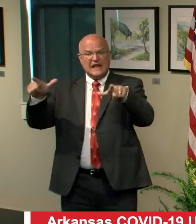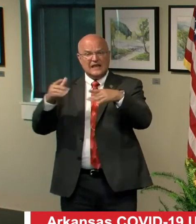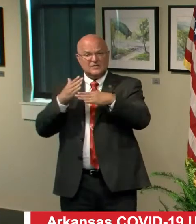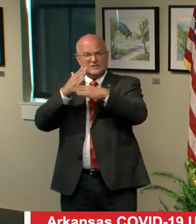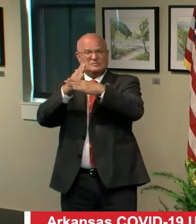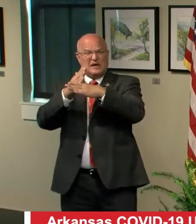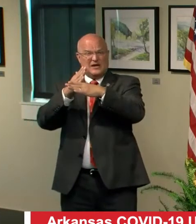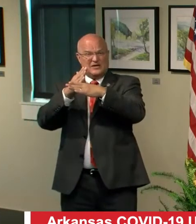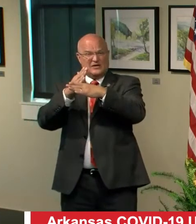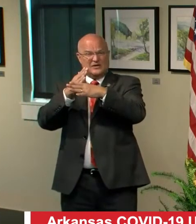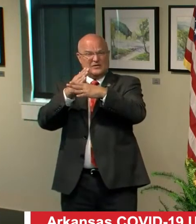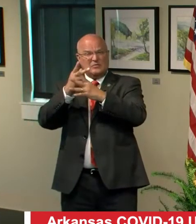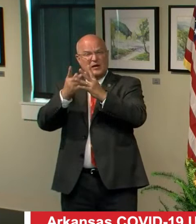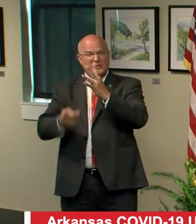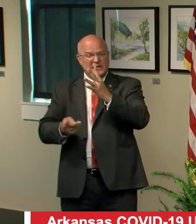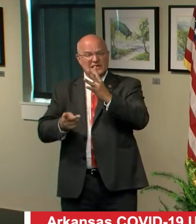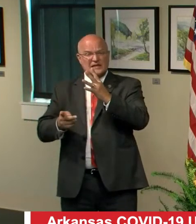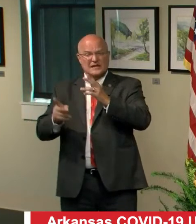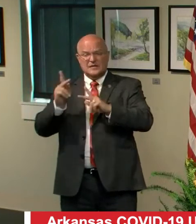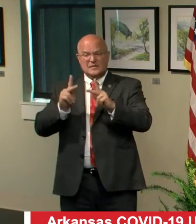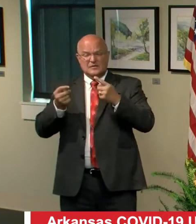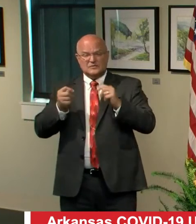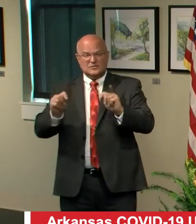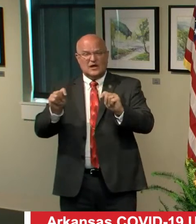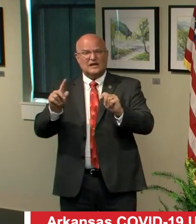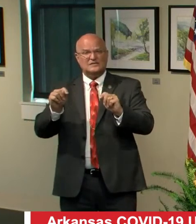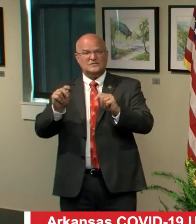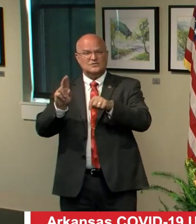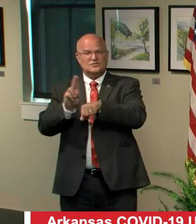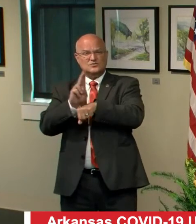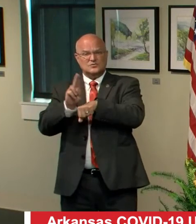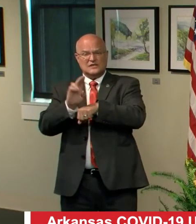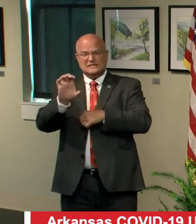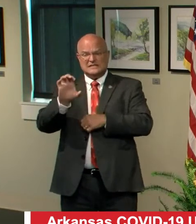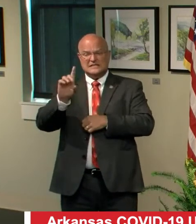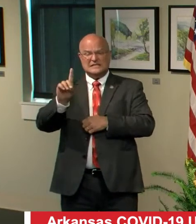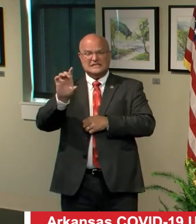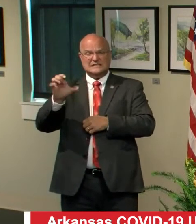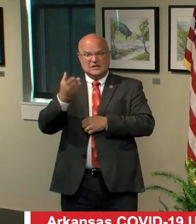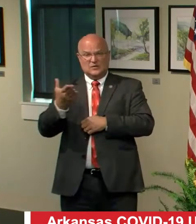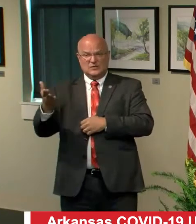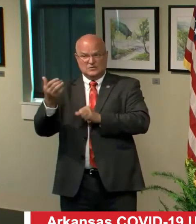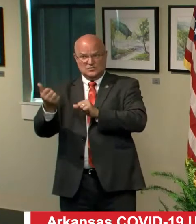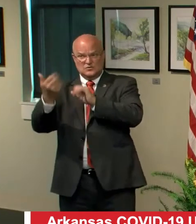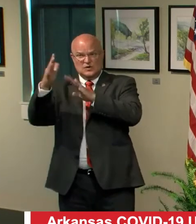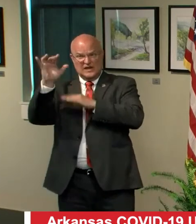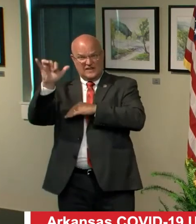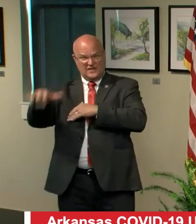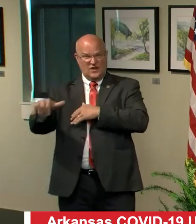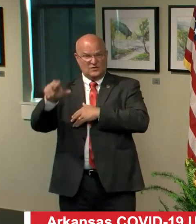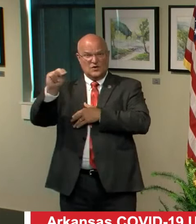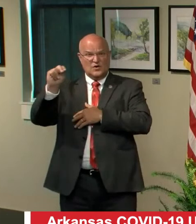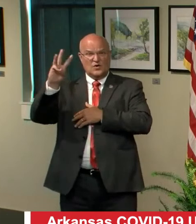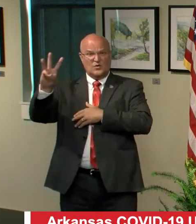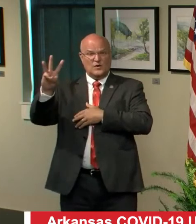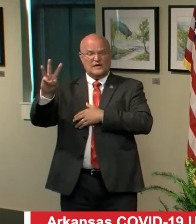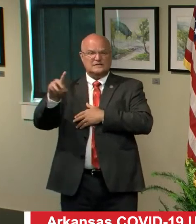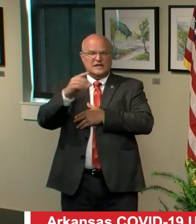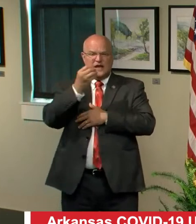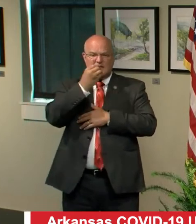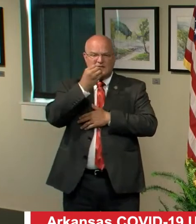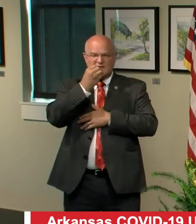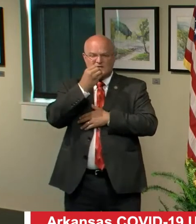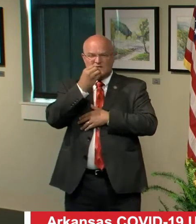barrier populations, the ones that we're trying to utilize CDC resources to address, and the food